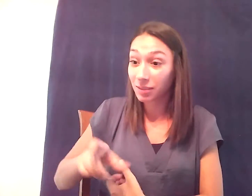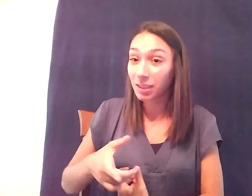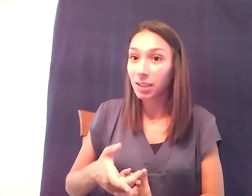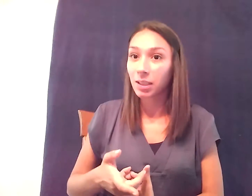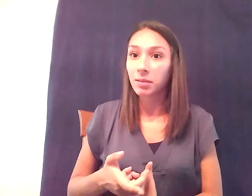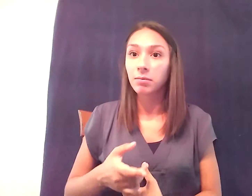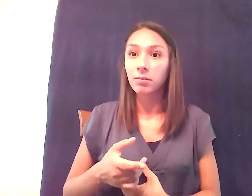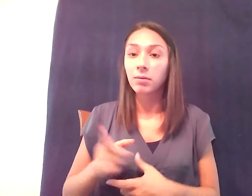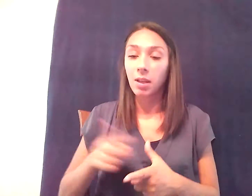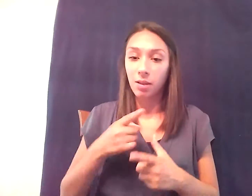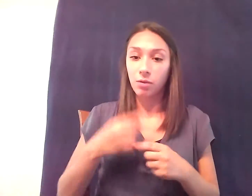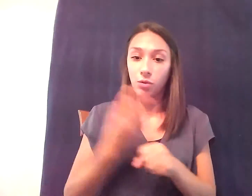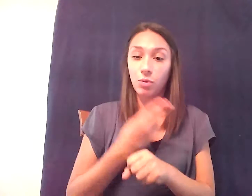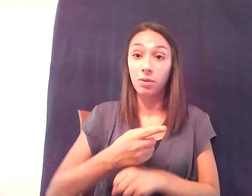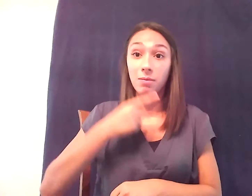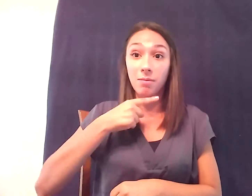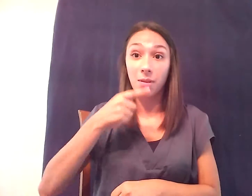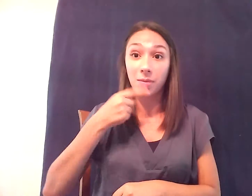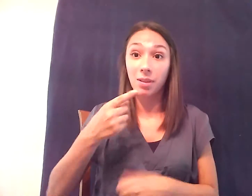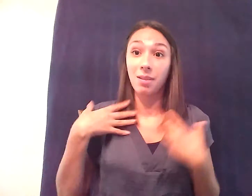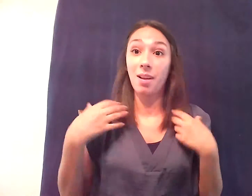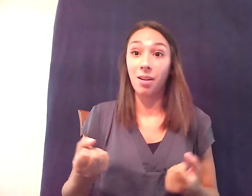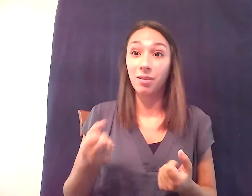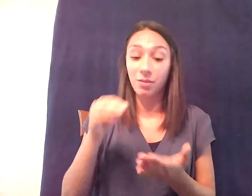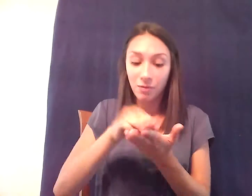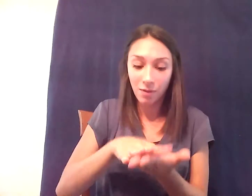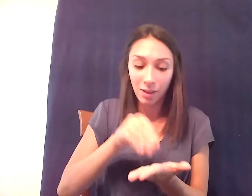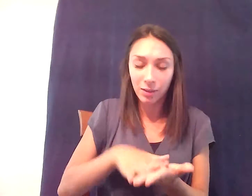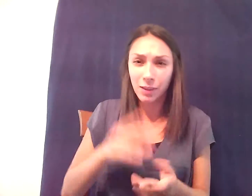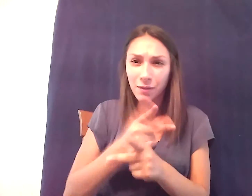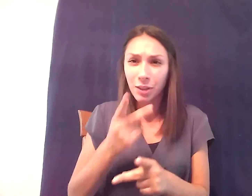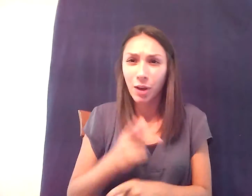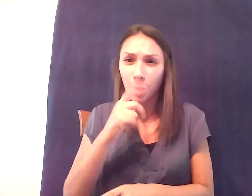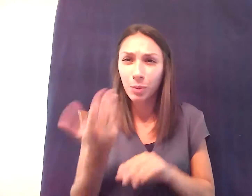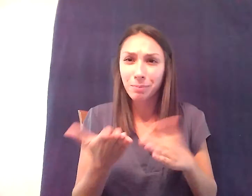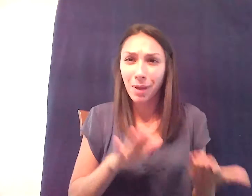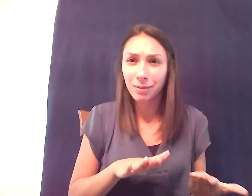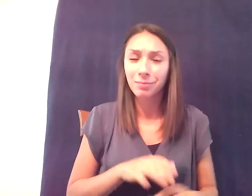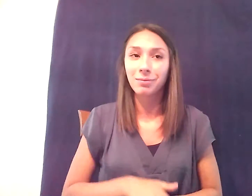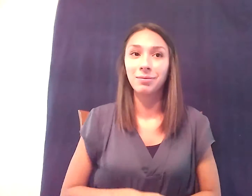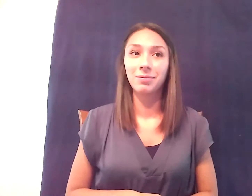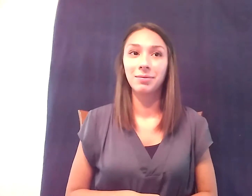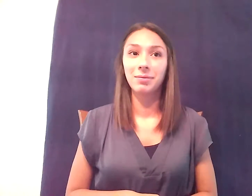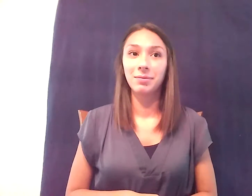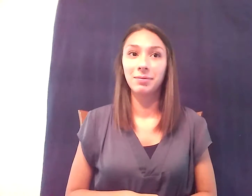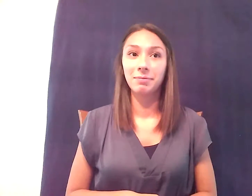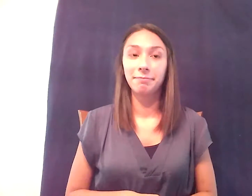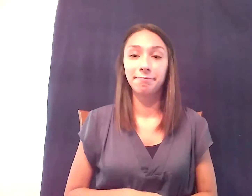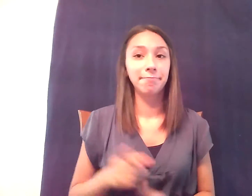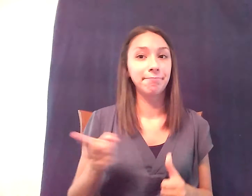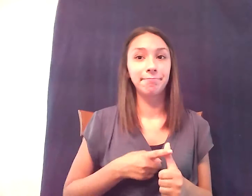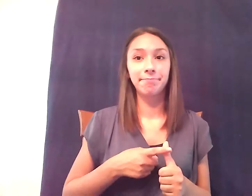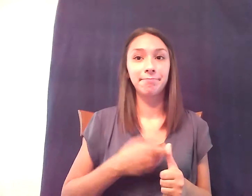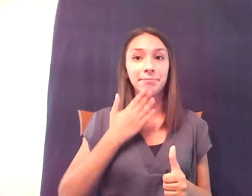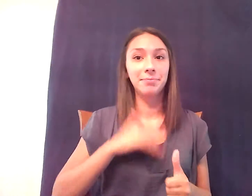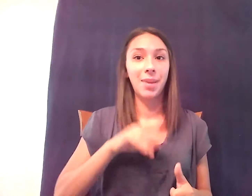who died. Okay, some bad news first. People who experienced a lot